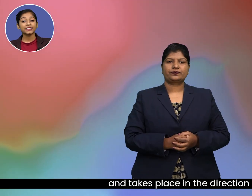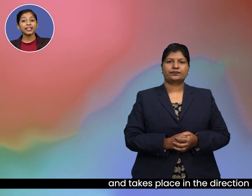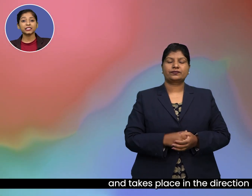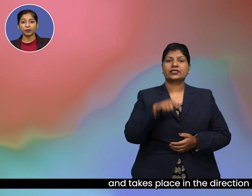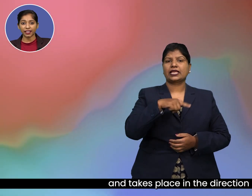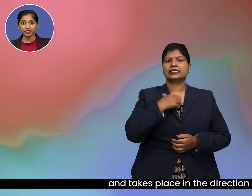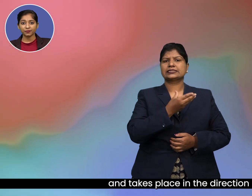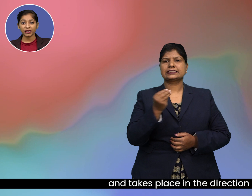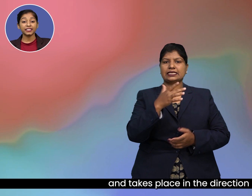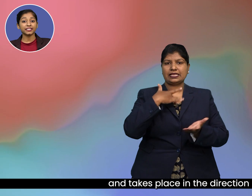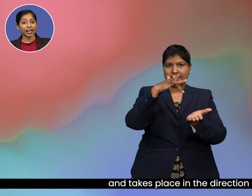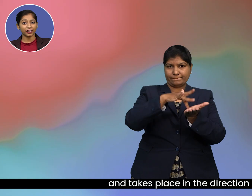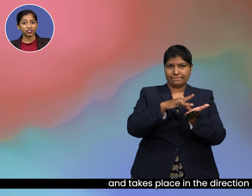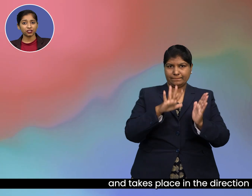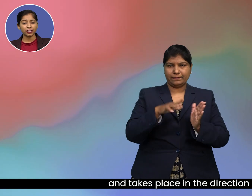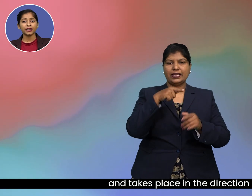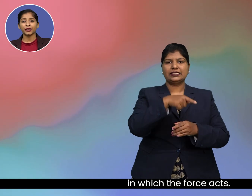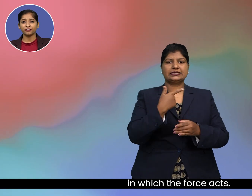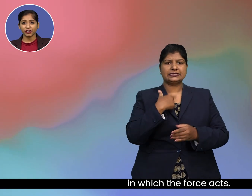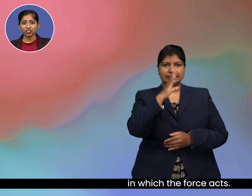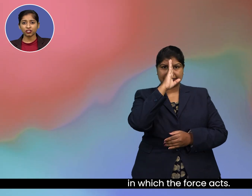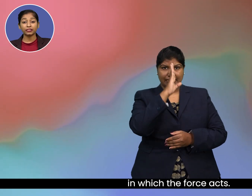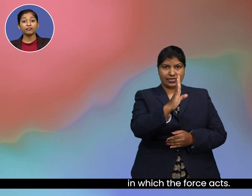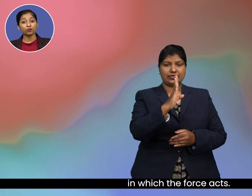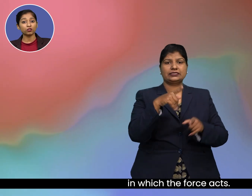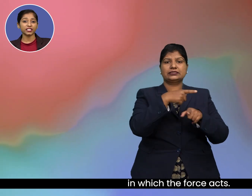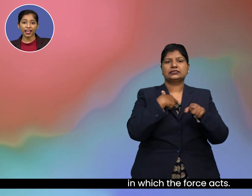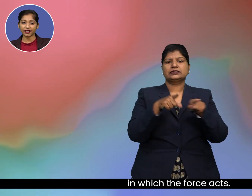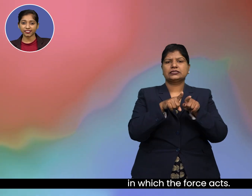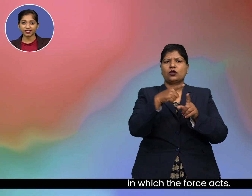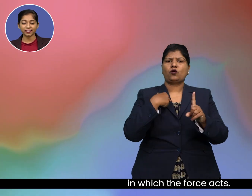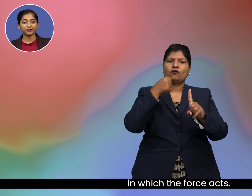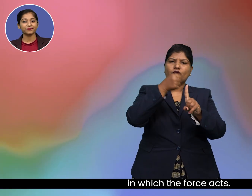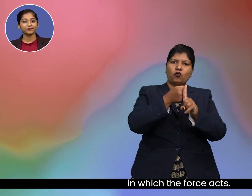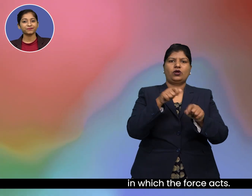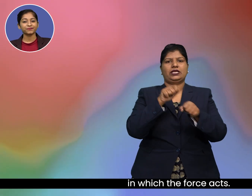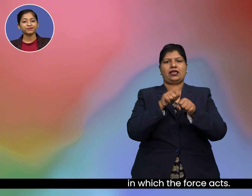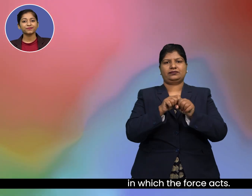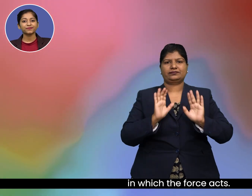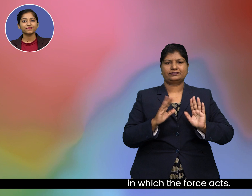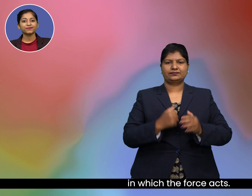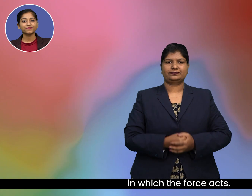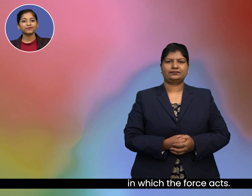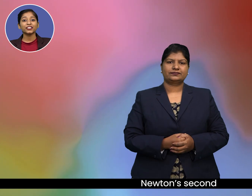and takes place in the direction in which the force acts.